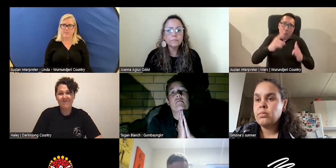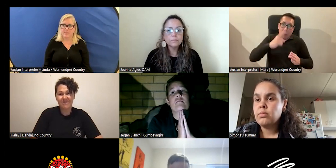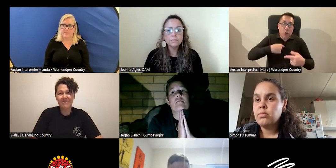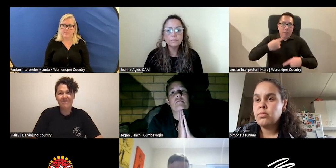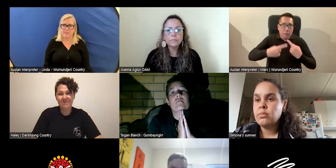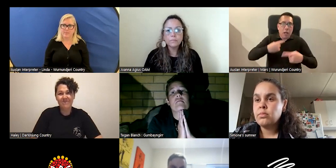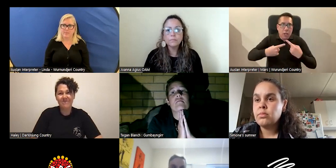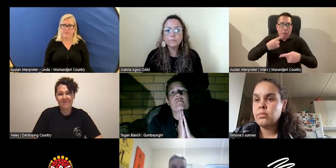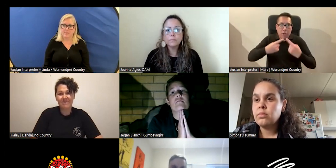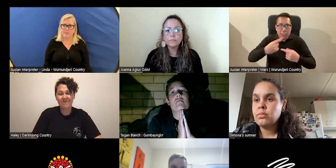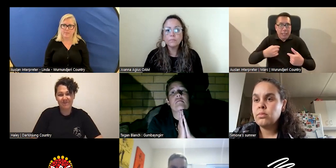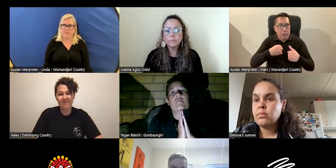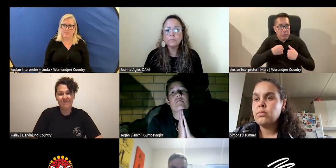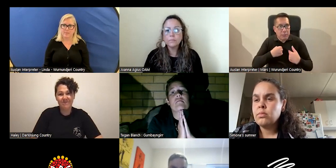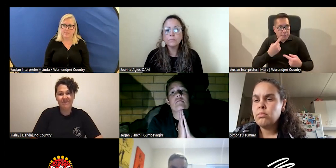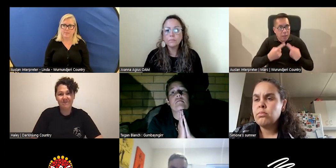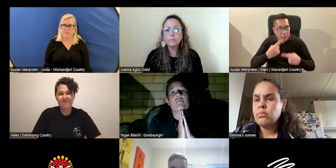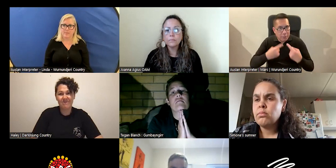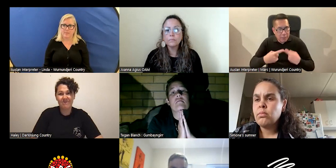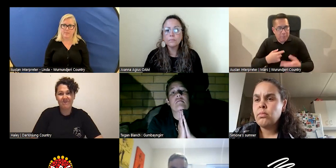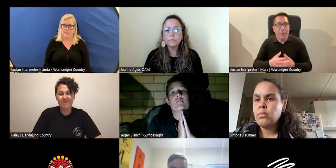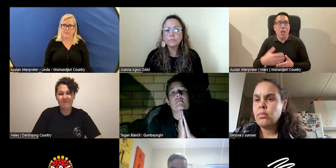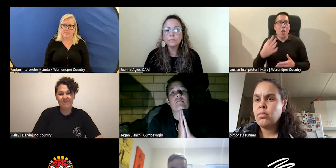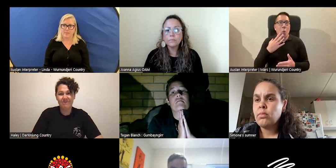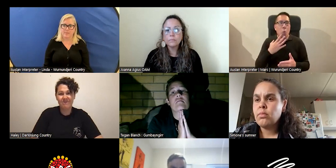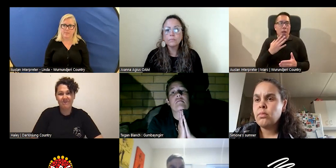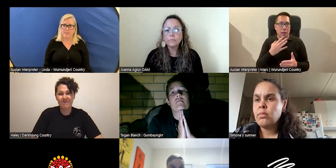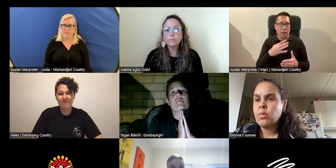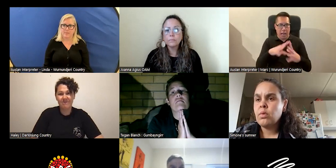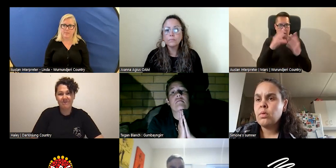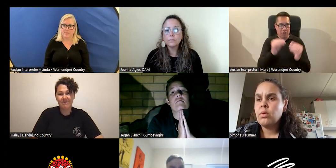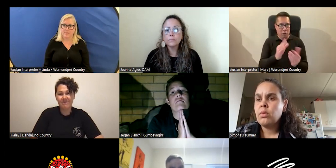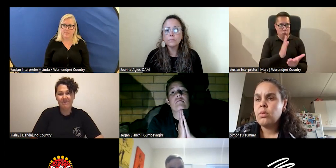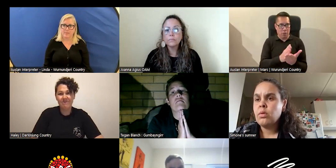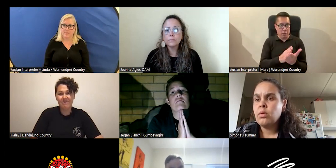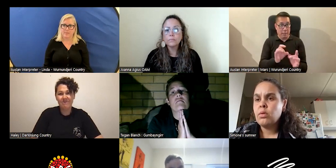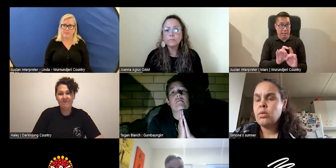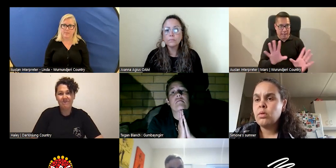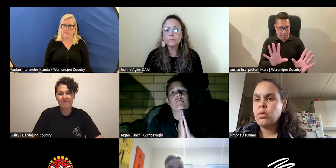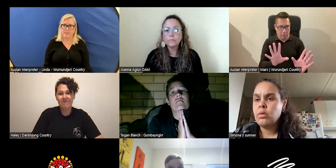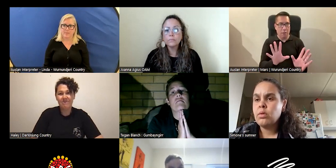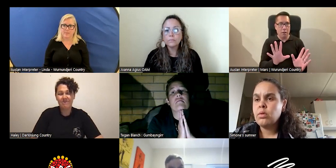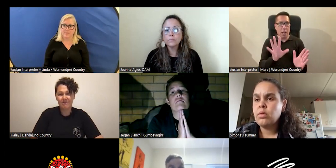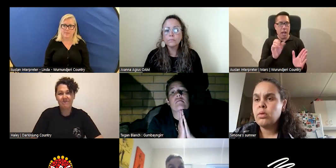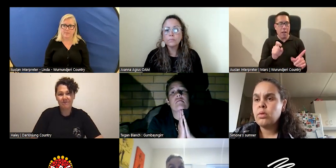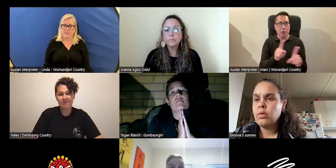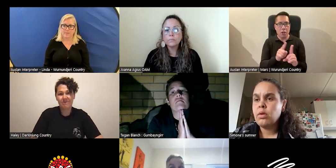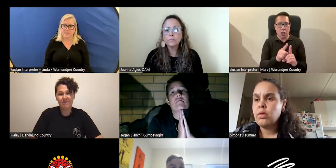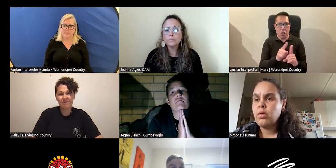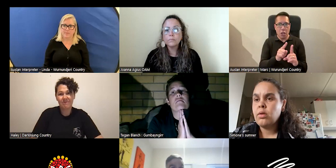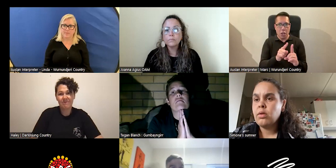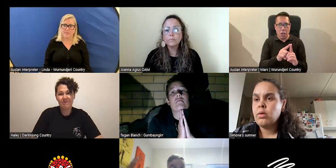all the time. So when we get things a bit more centered around having an